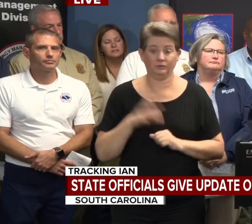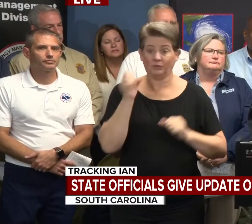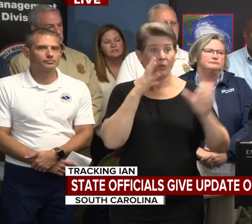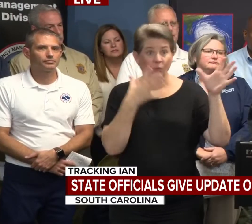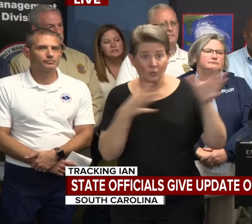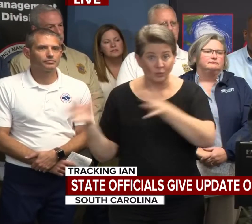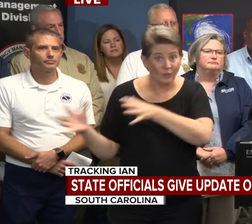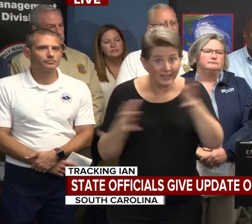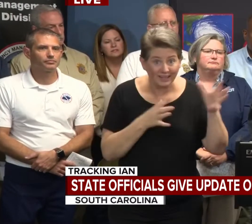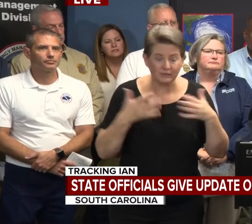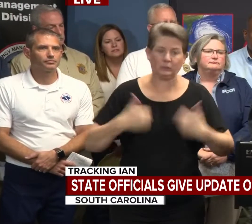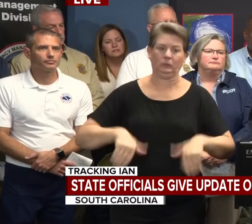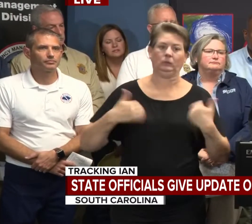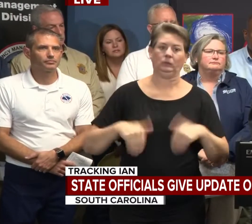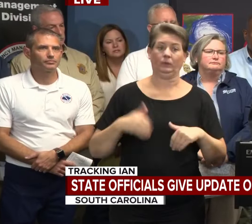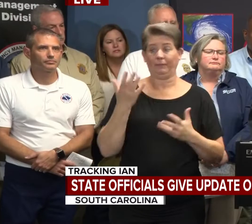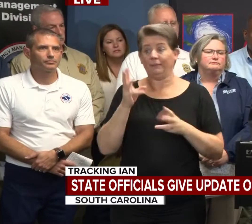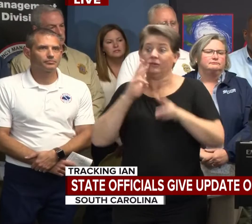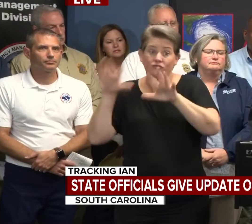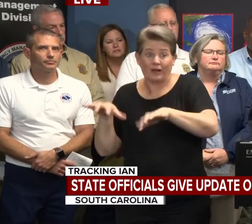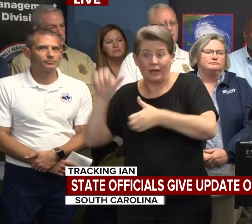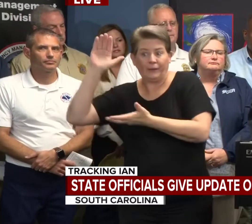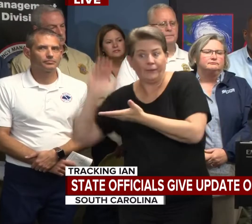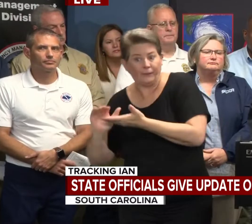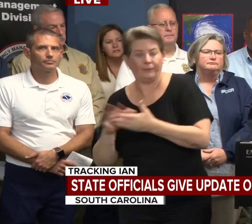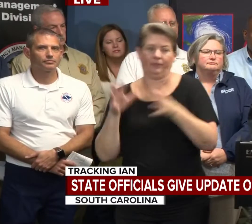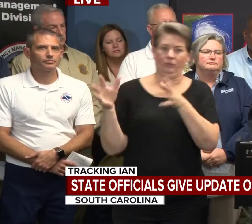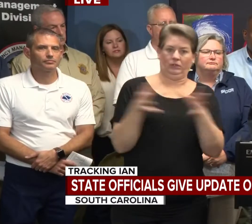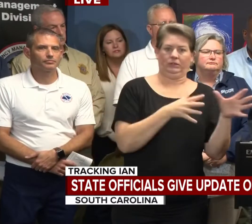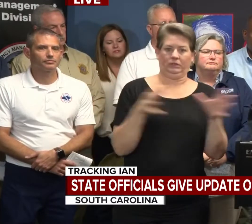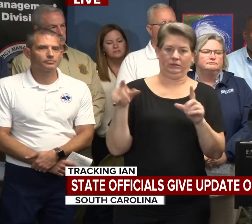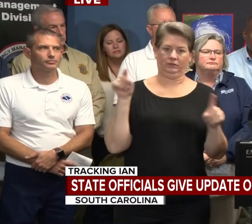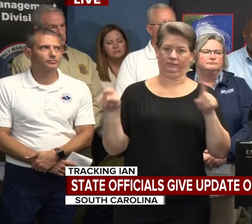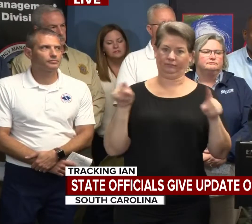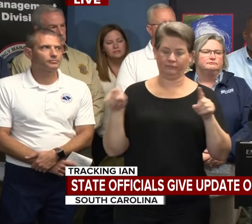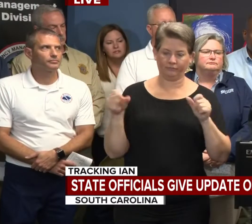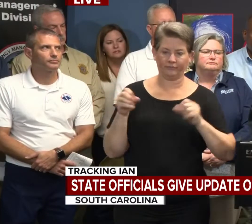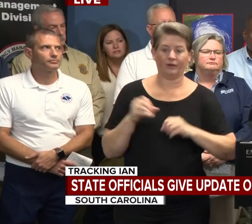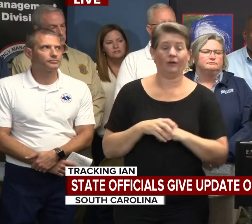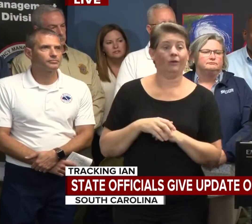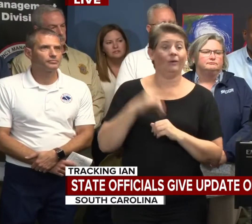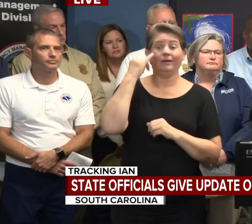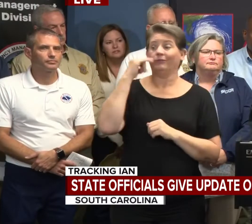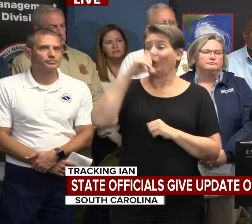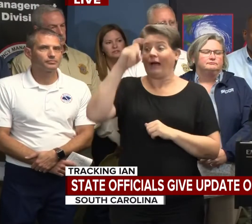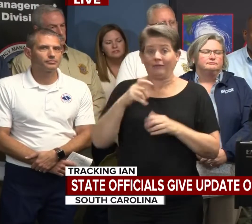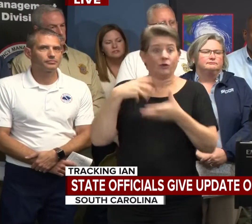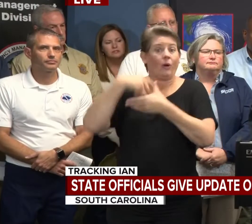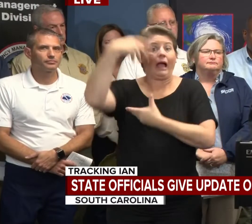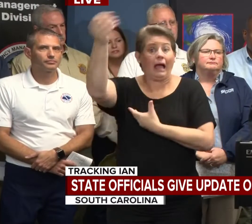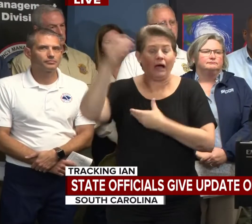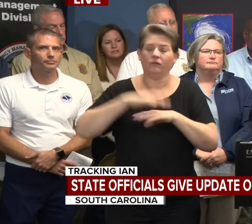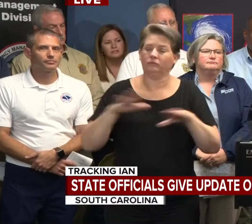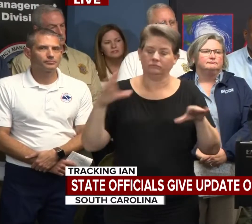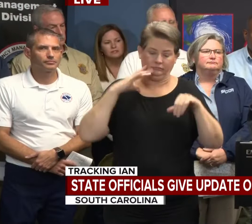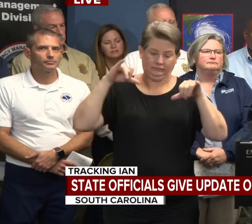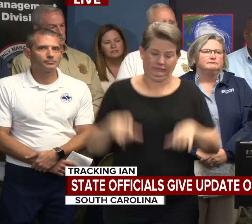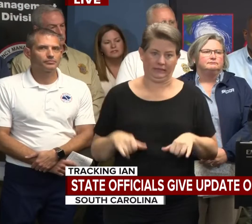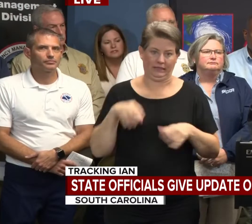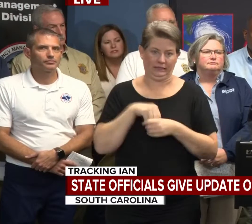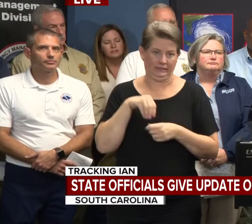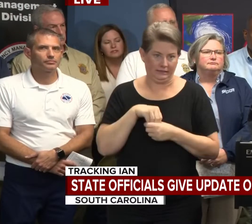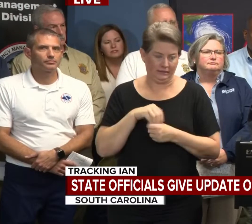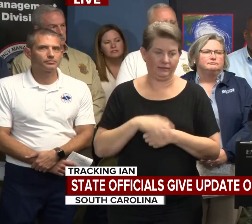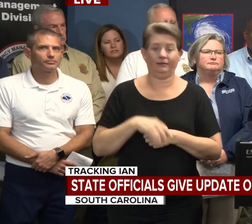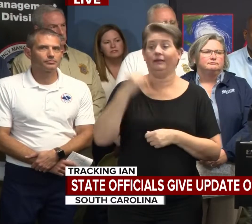much water in other parts of the state. So if you don't need to go outside in the wind right now, stay inside. If you don't need to